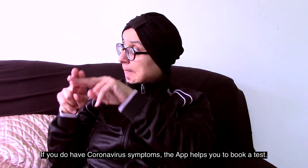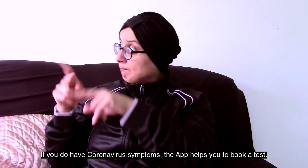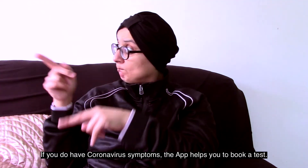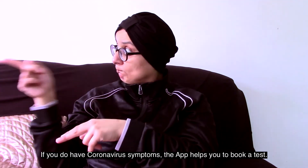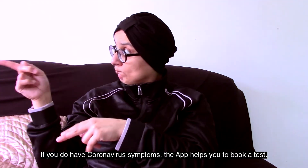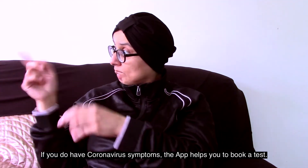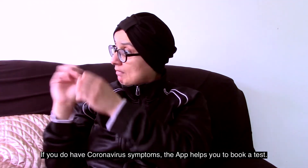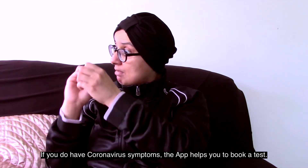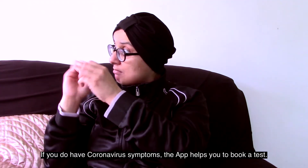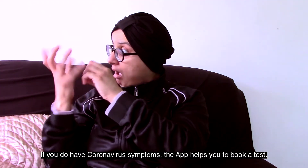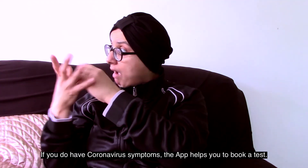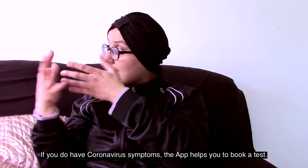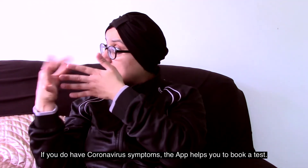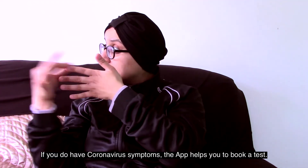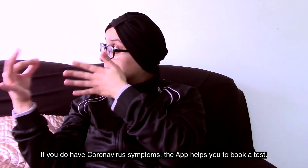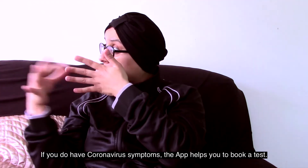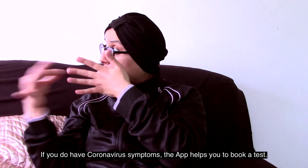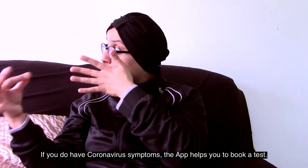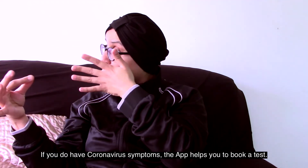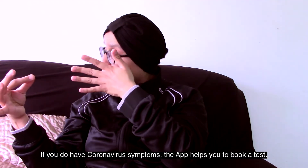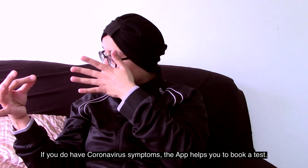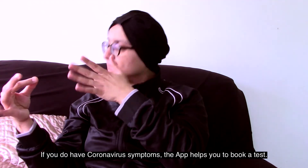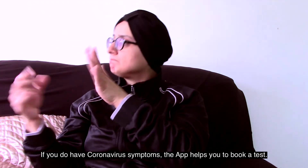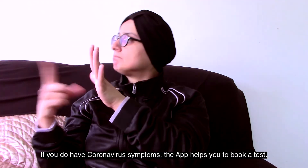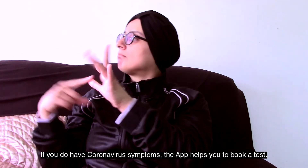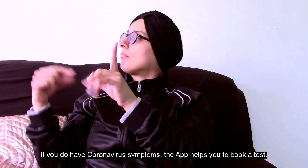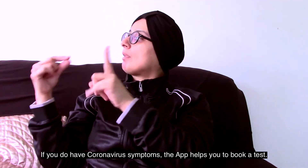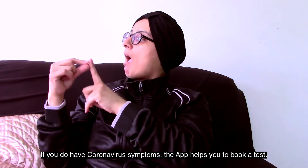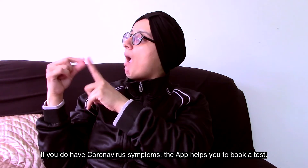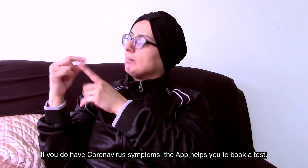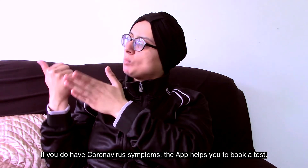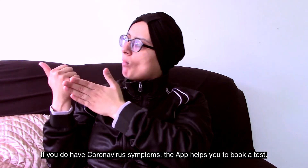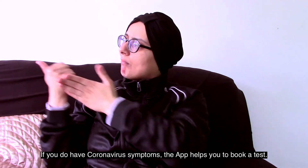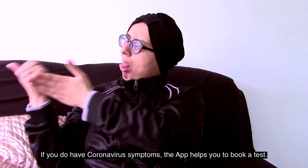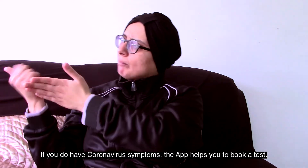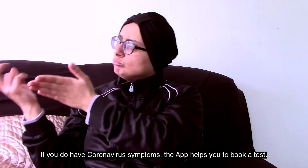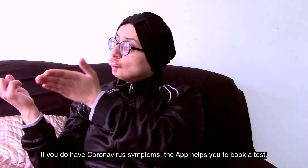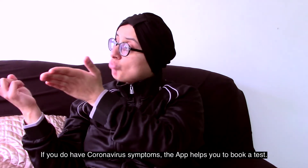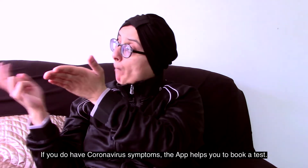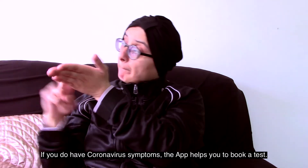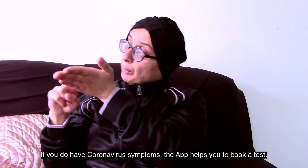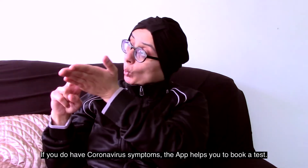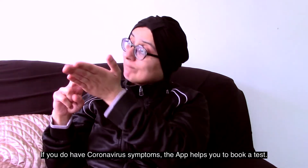If you do have coronavirus symptoms, the app helps you to book a test.